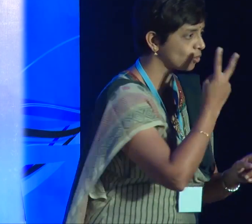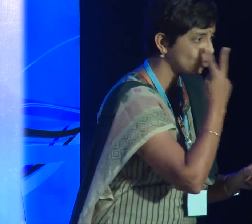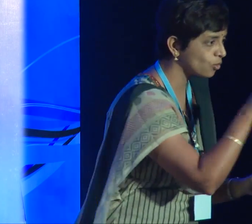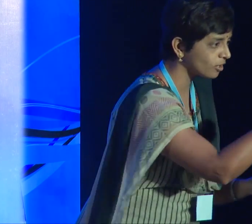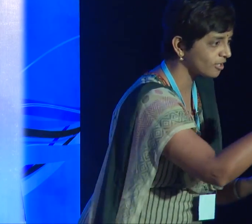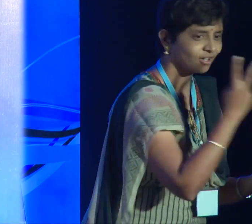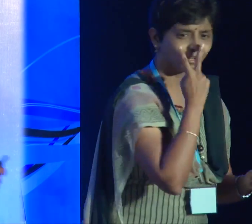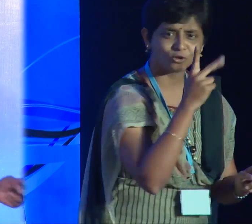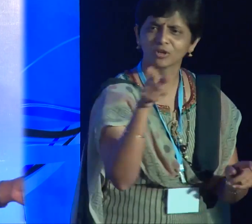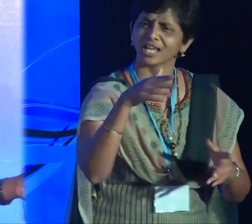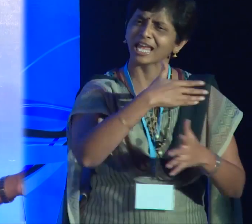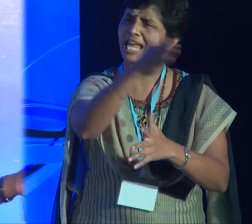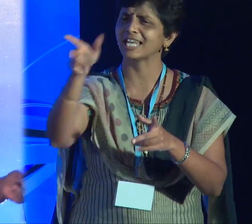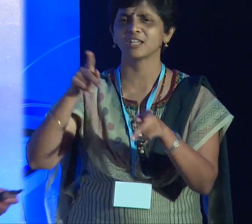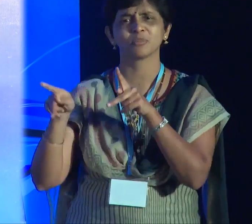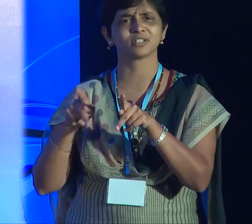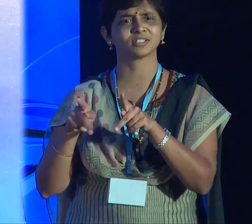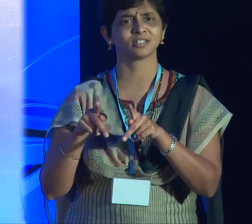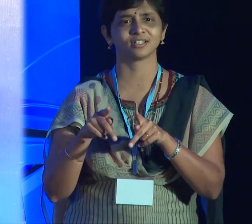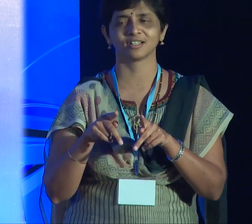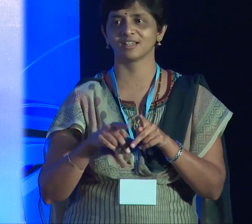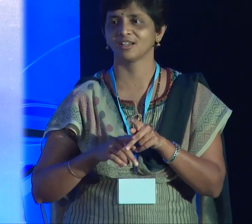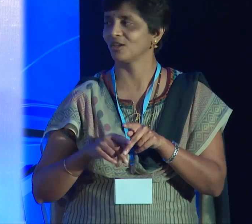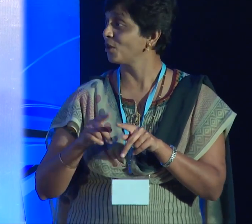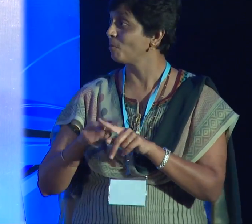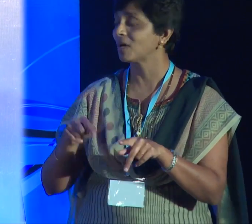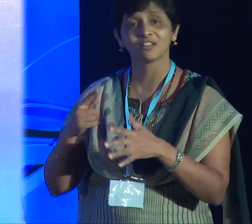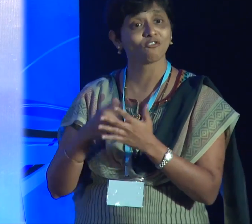temple and we shut our eyes.